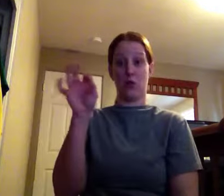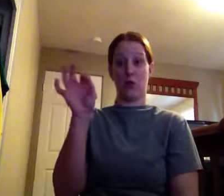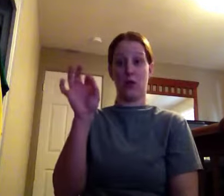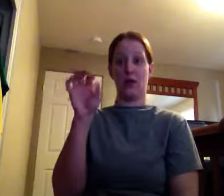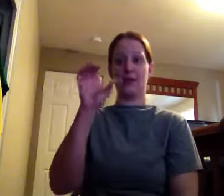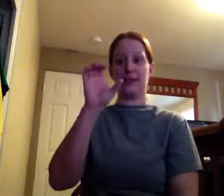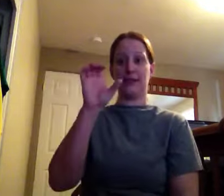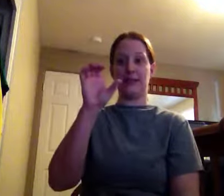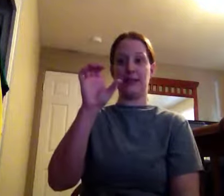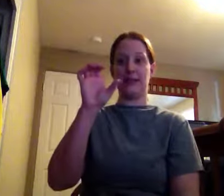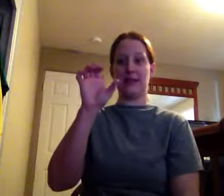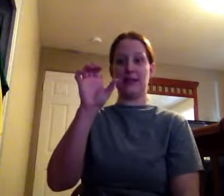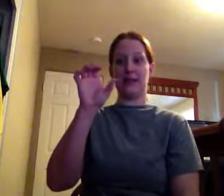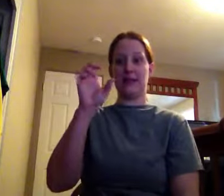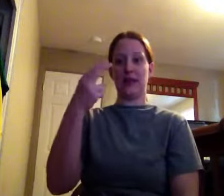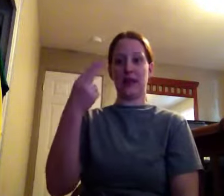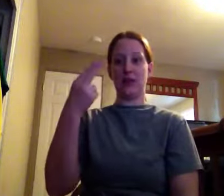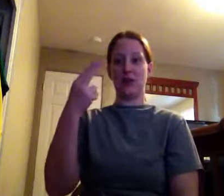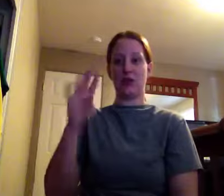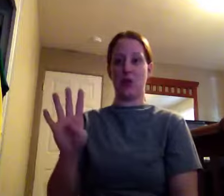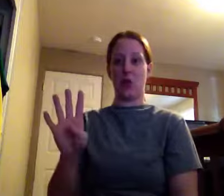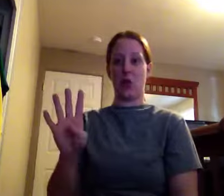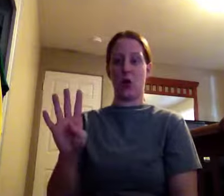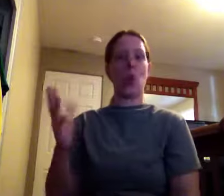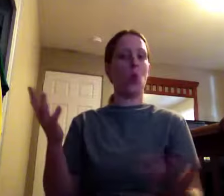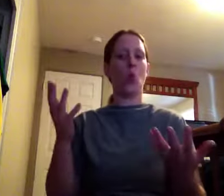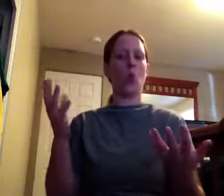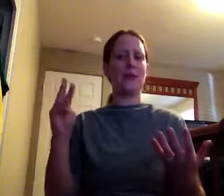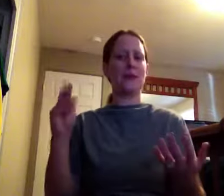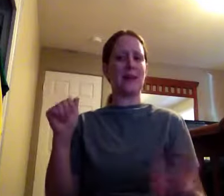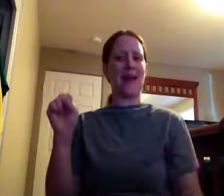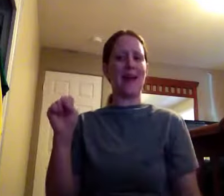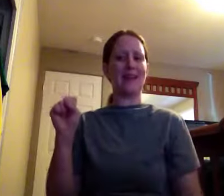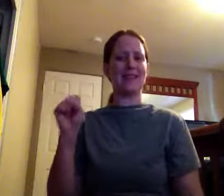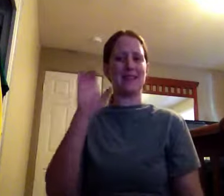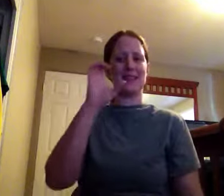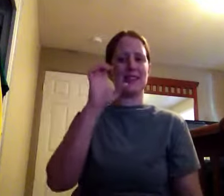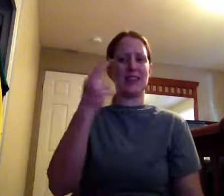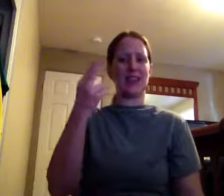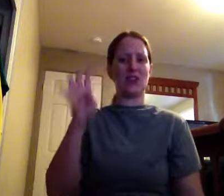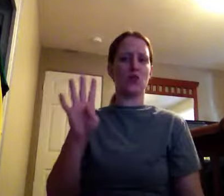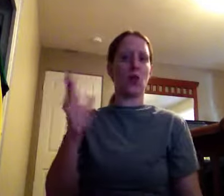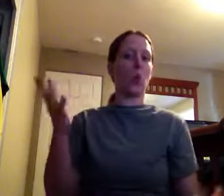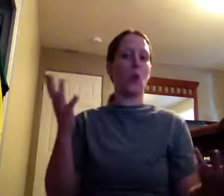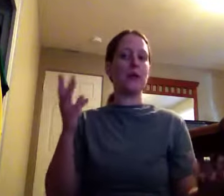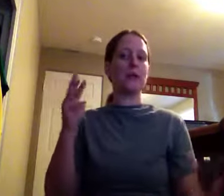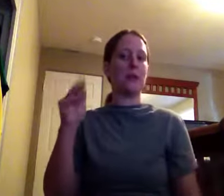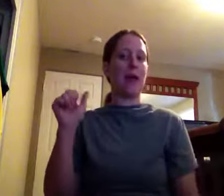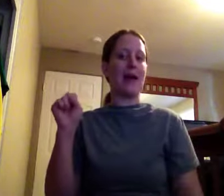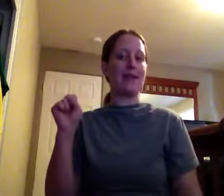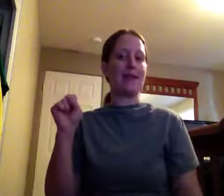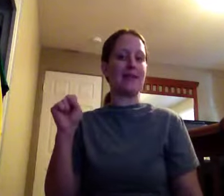CH4. What's the mass of CH4? Well, let's write this over here. And this is